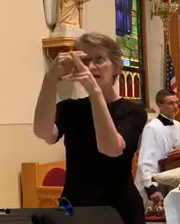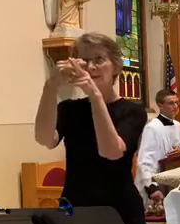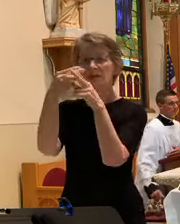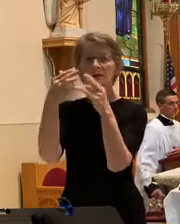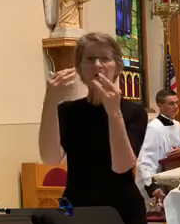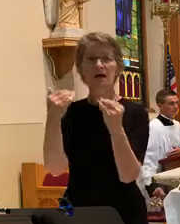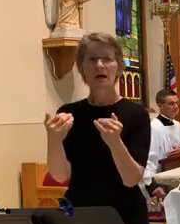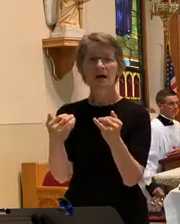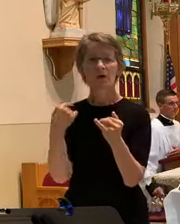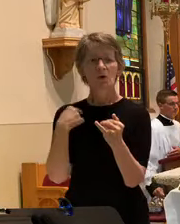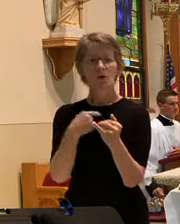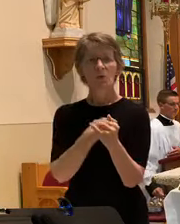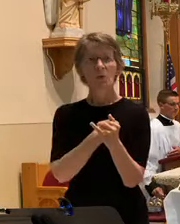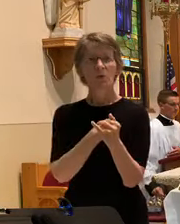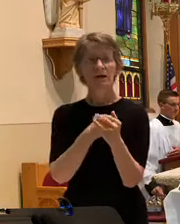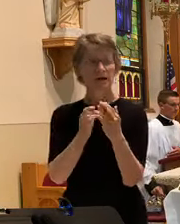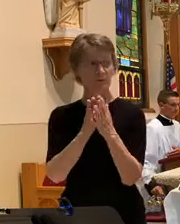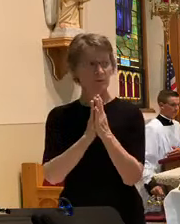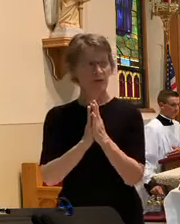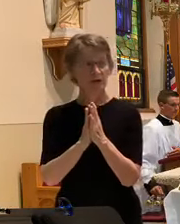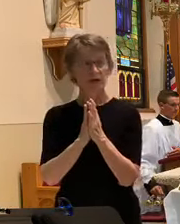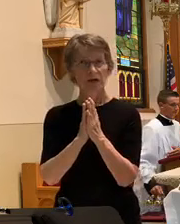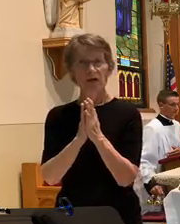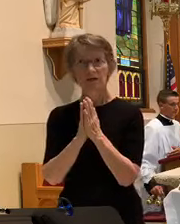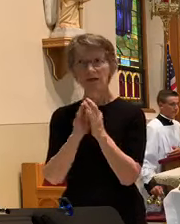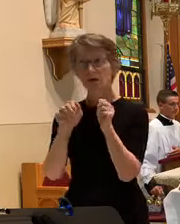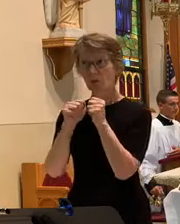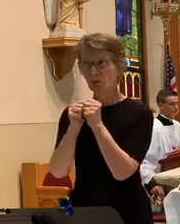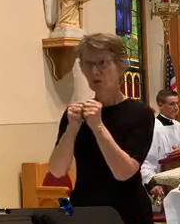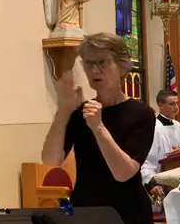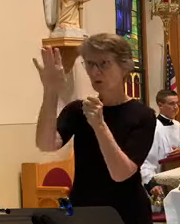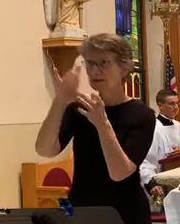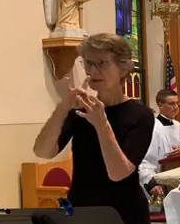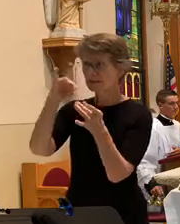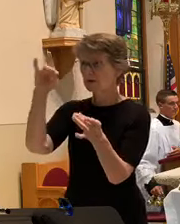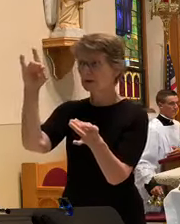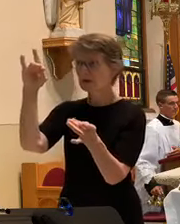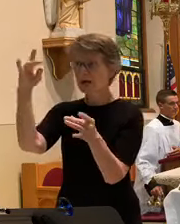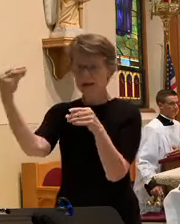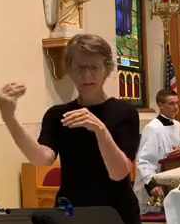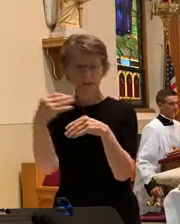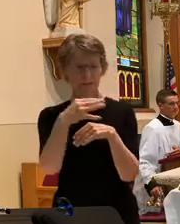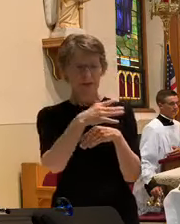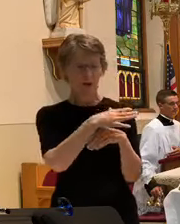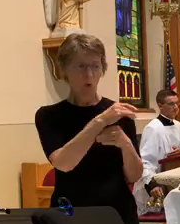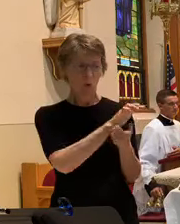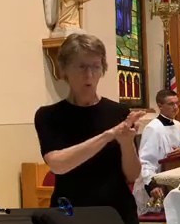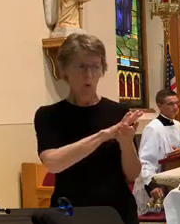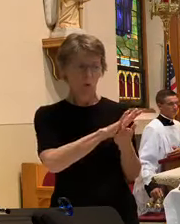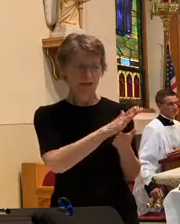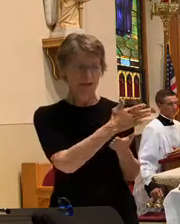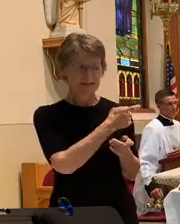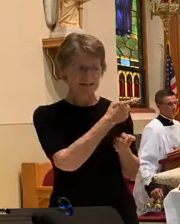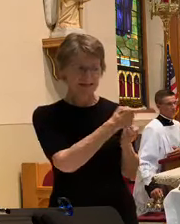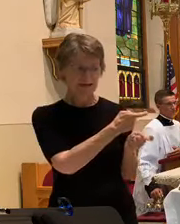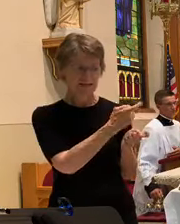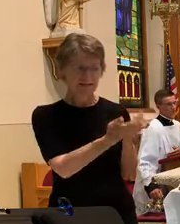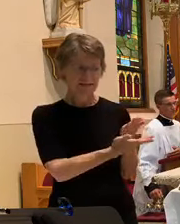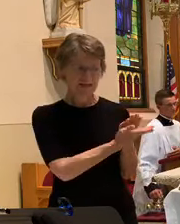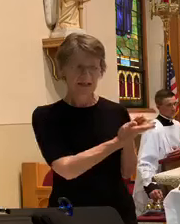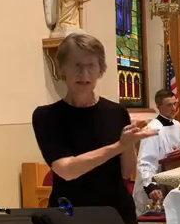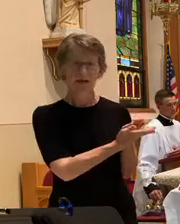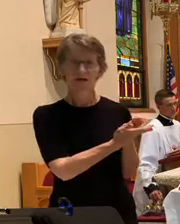Therefore, O Lord, we humbly implore you, by the same Spirit, graciously make holy these gifts we have brought to you